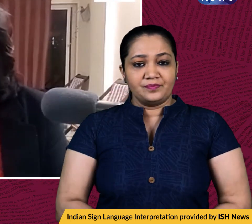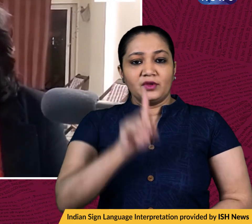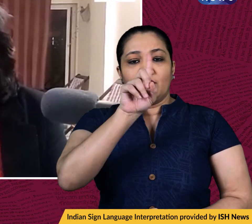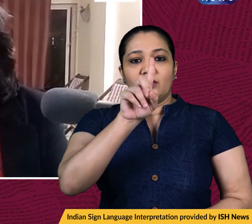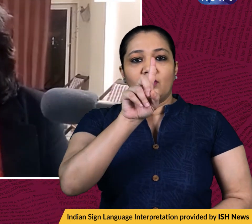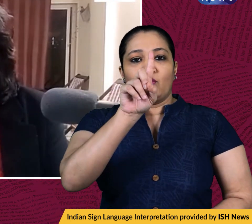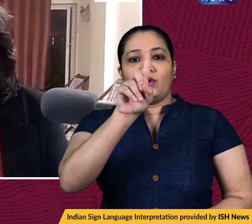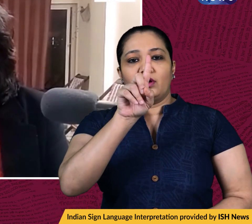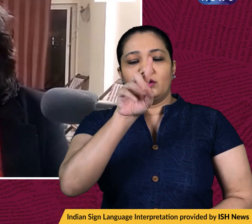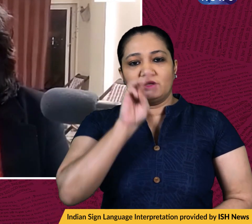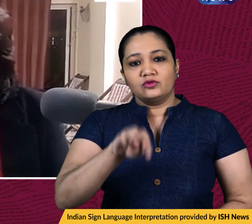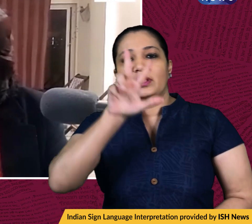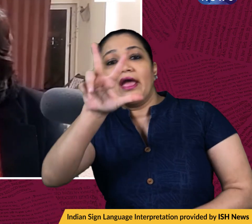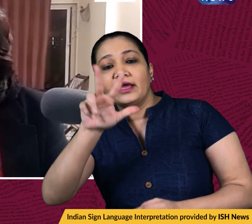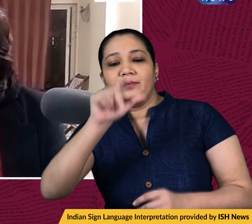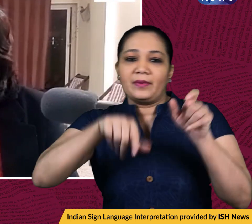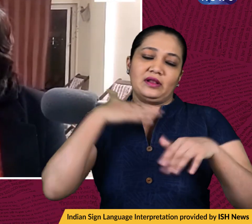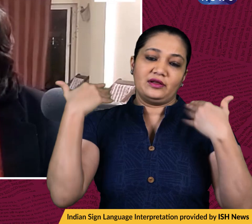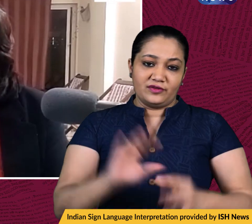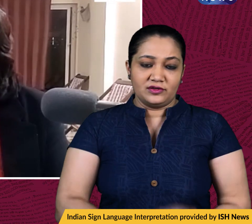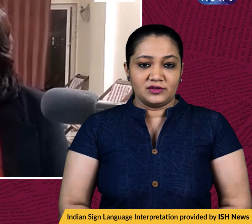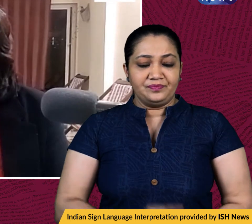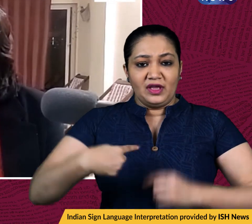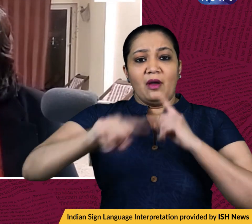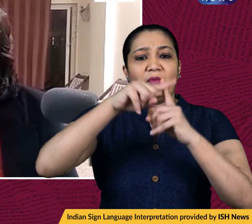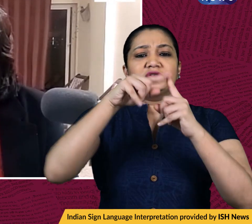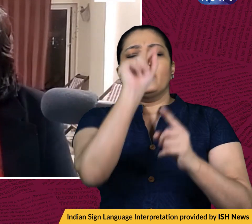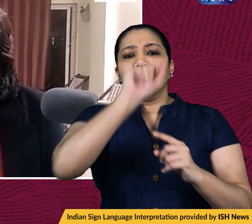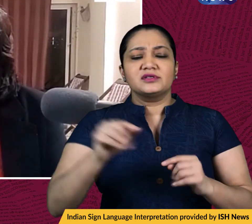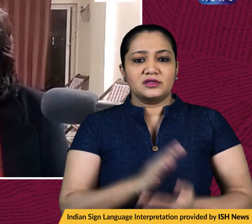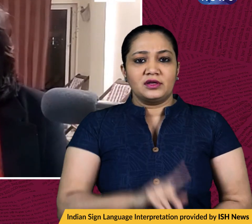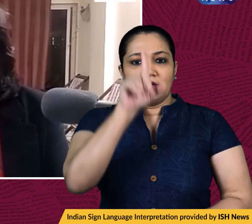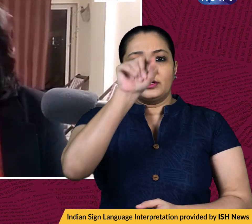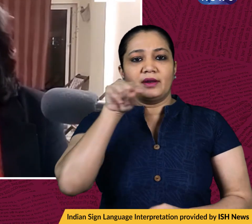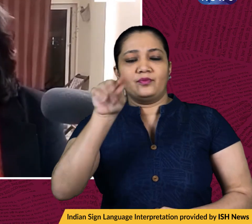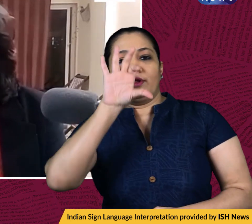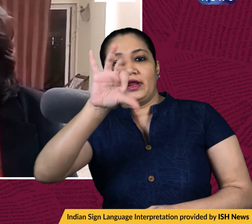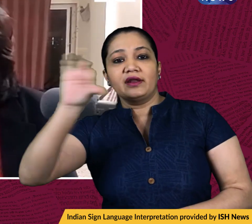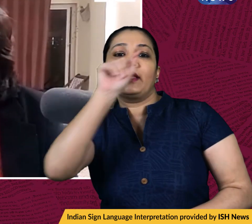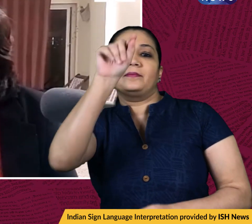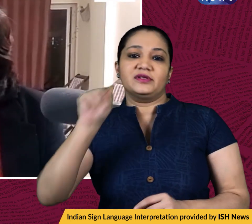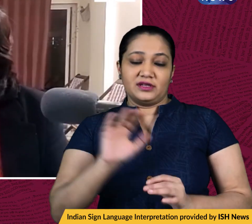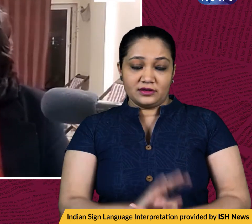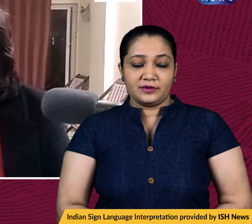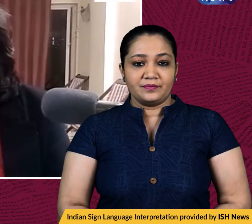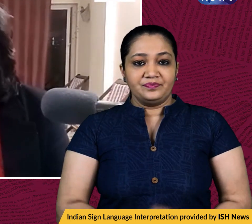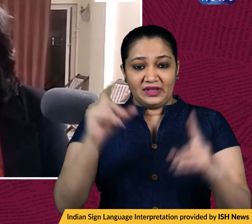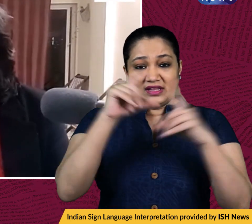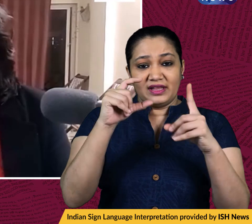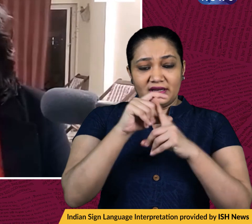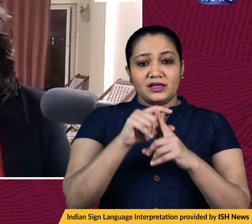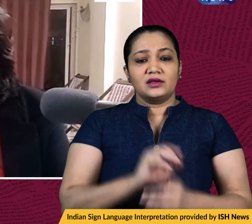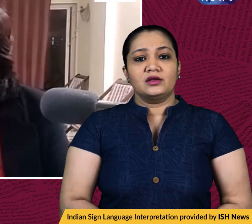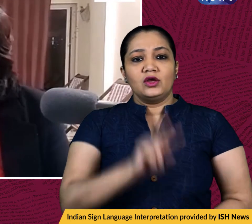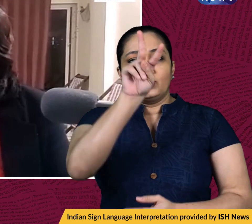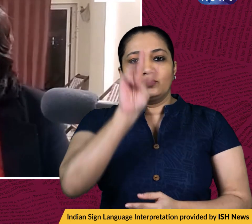and 1,008 deaths in the last 24 hours. The daily positivity rate is at 10.99%. Delhi